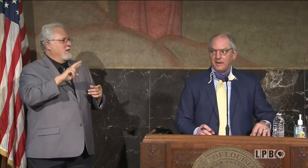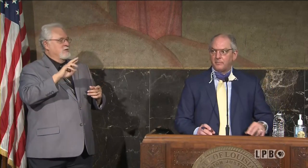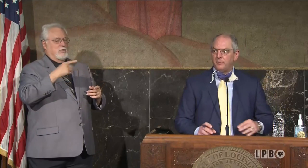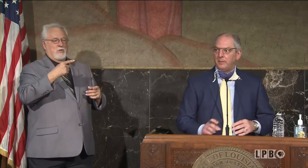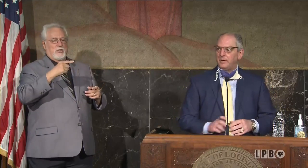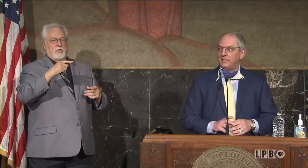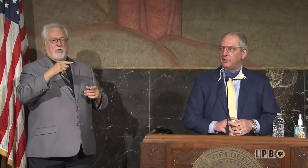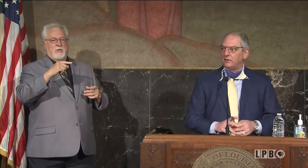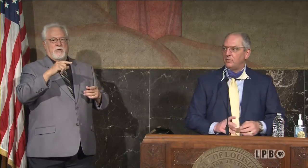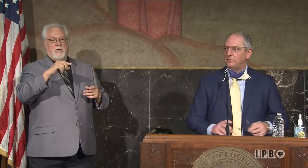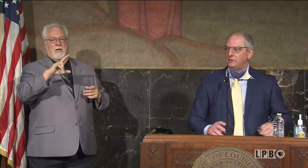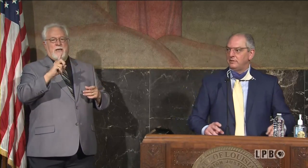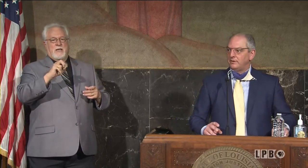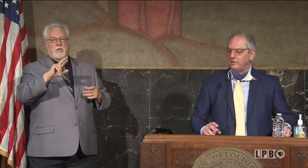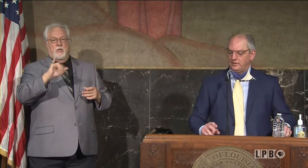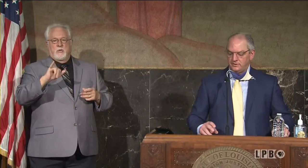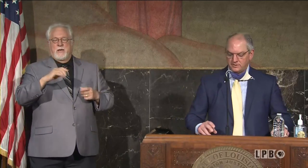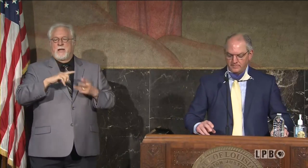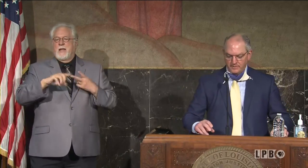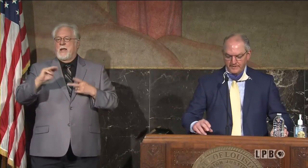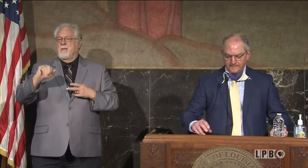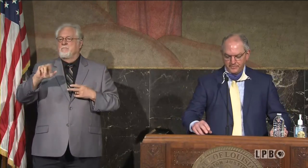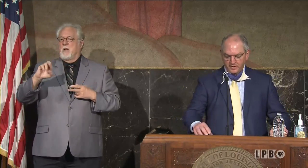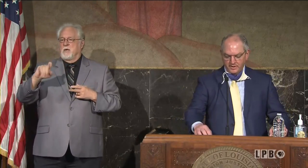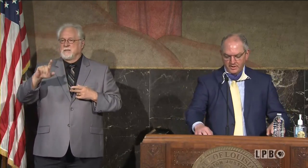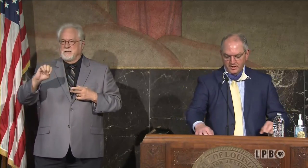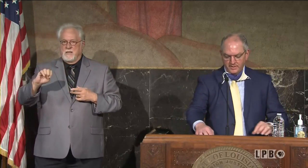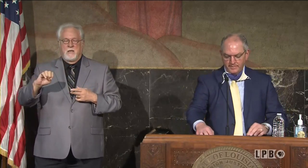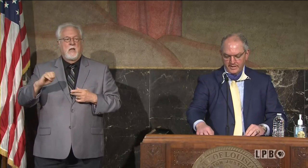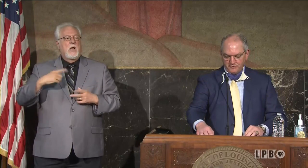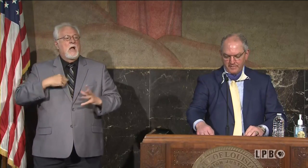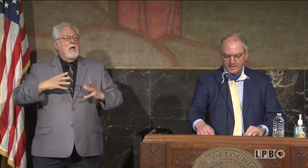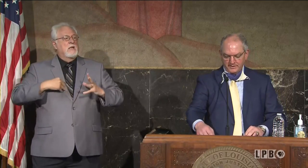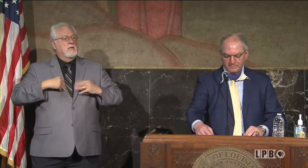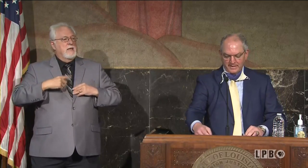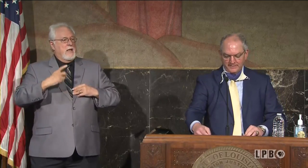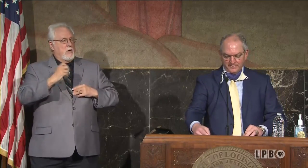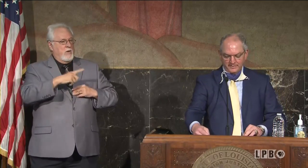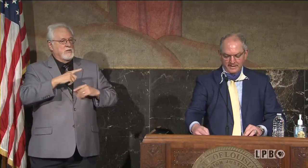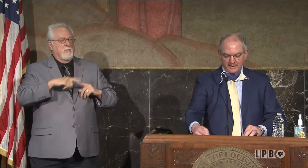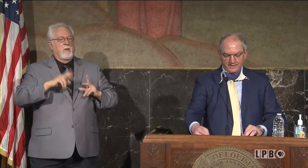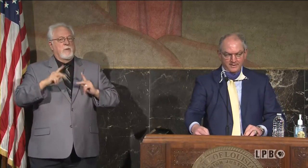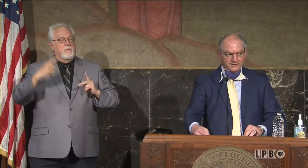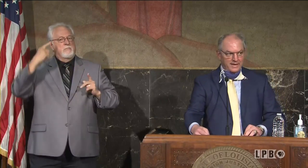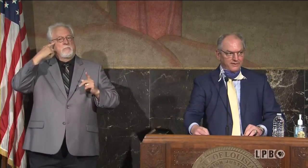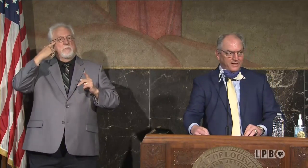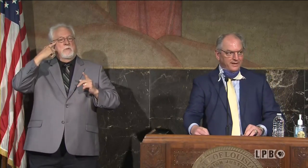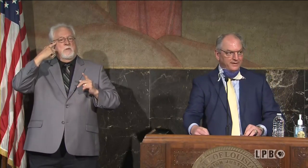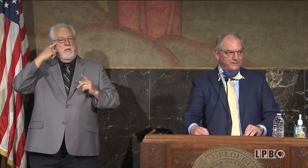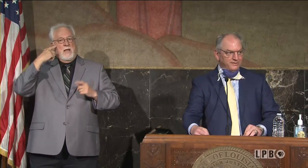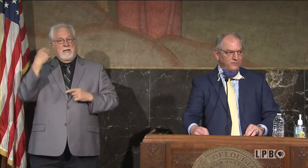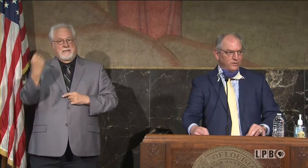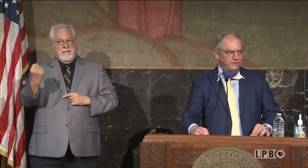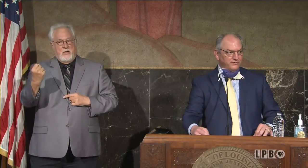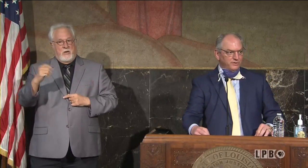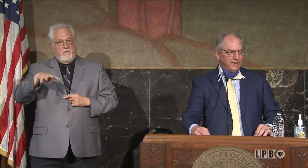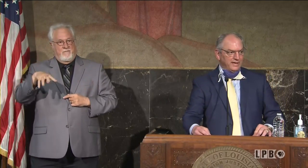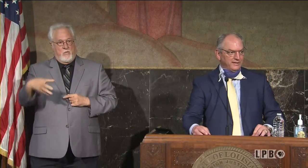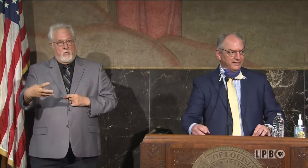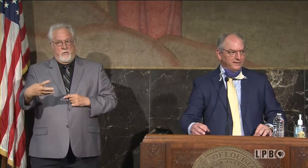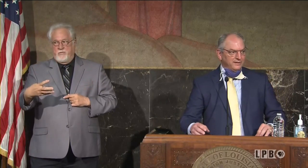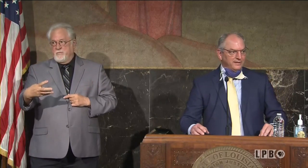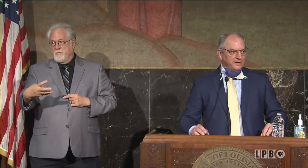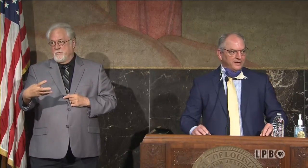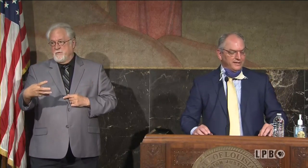and Mayor Broom. I'm going to take your questions here in just a moment. But everybody's mindful that Saturday is the 4th of